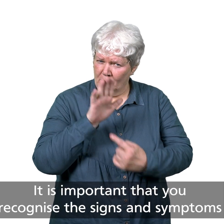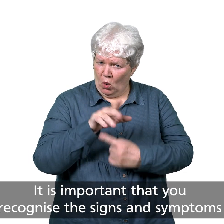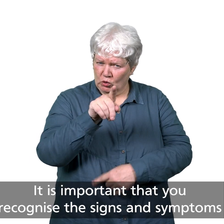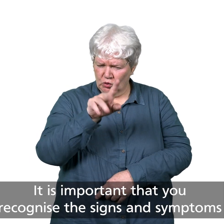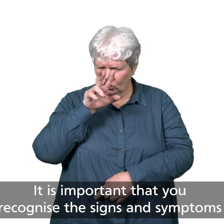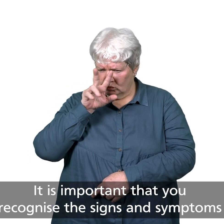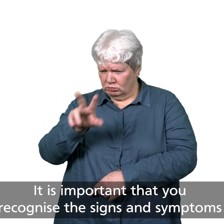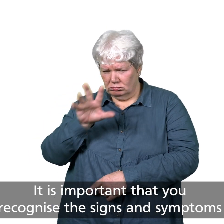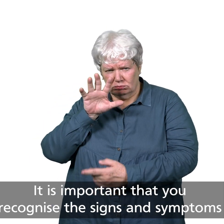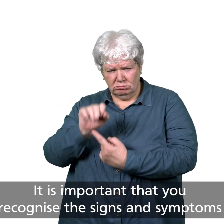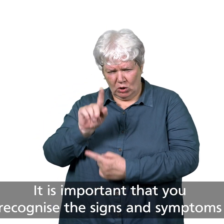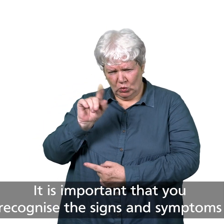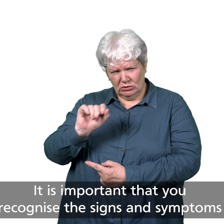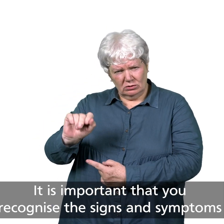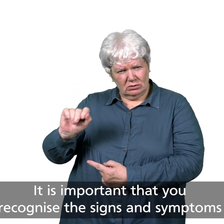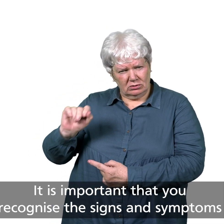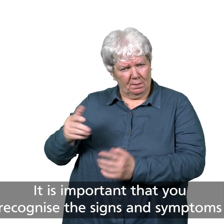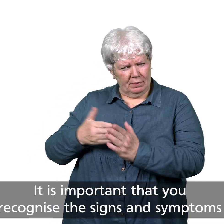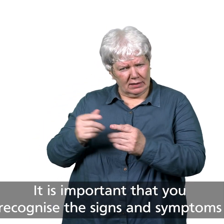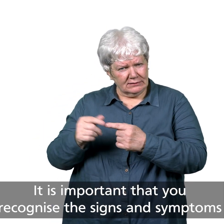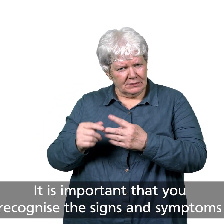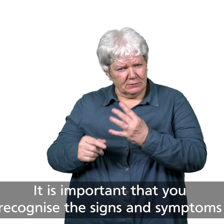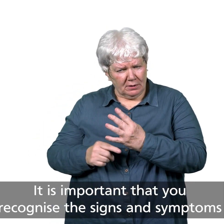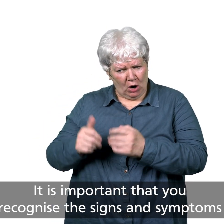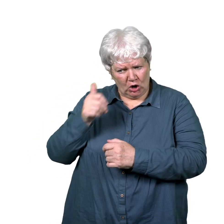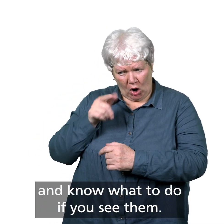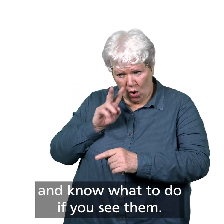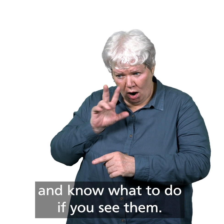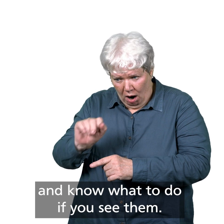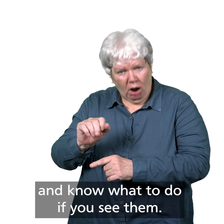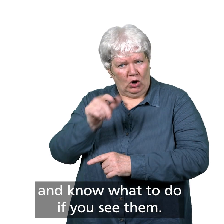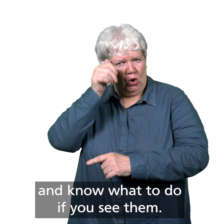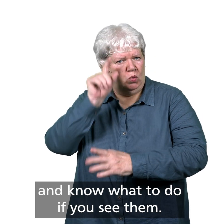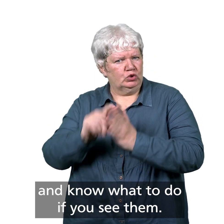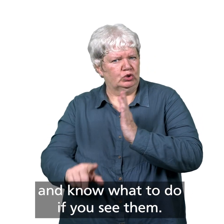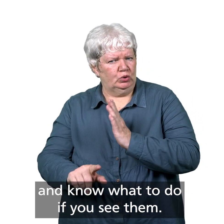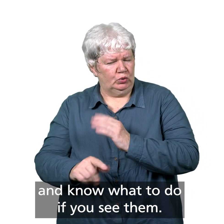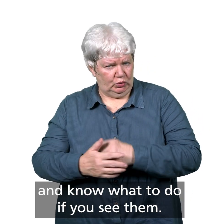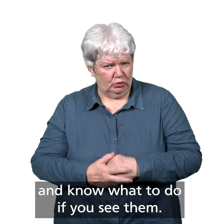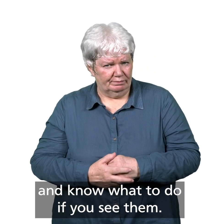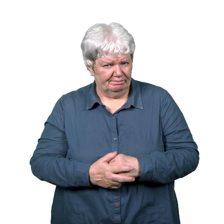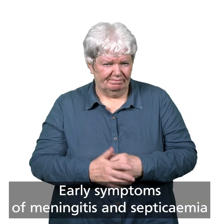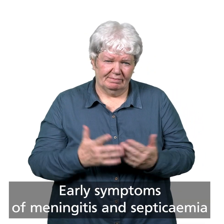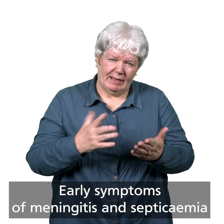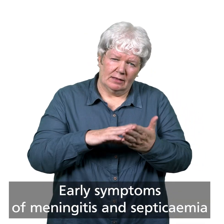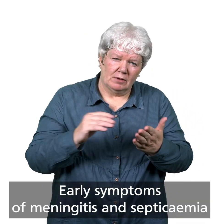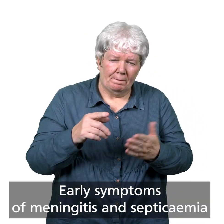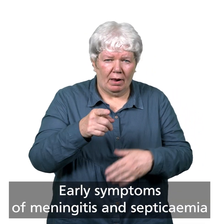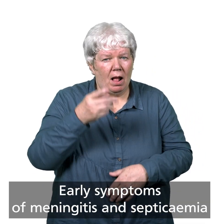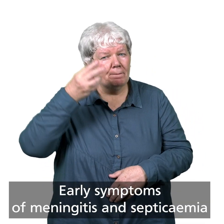It is important that you recognise the signs and symptoms and know what to do if you see them. Early